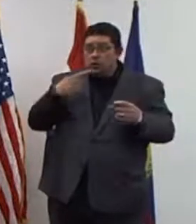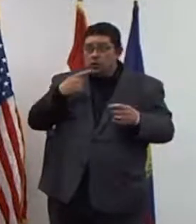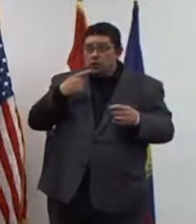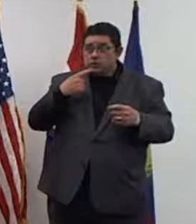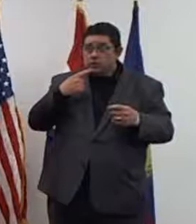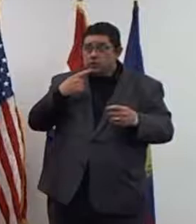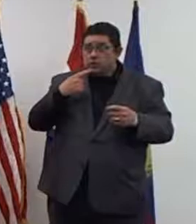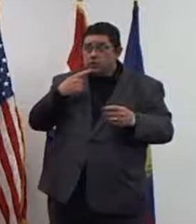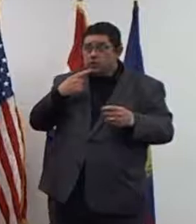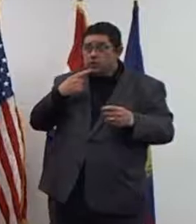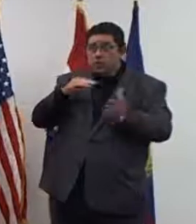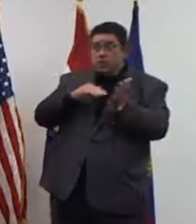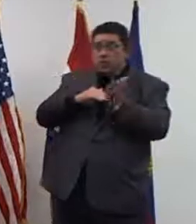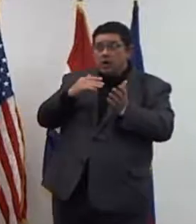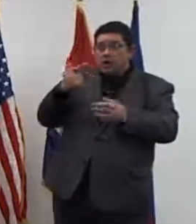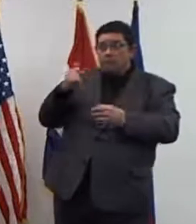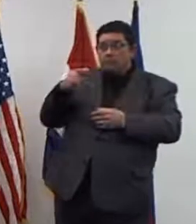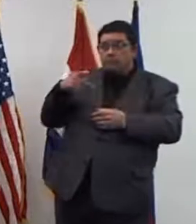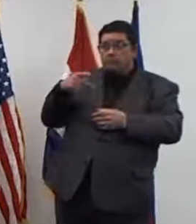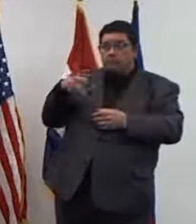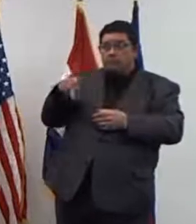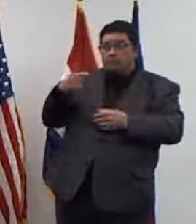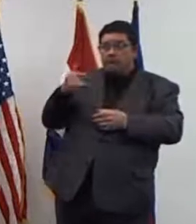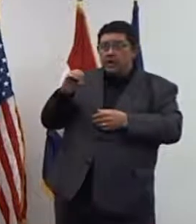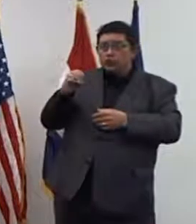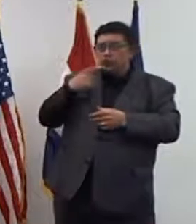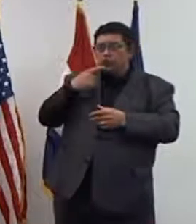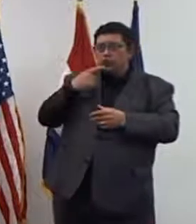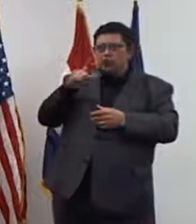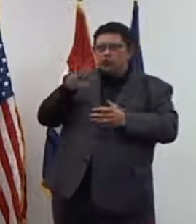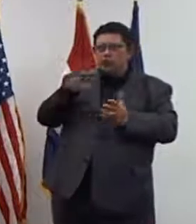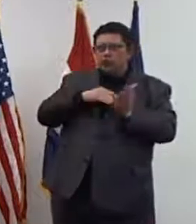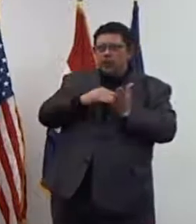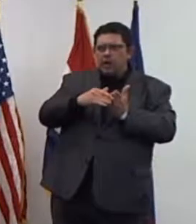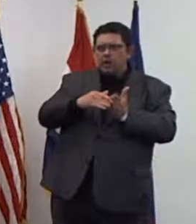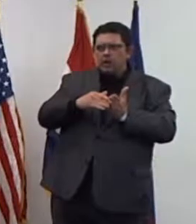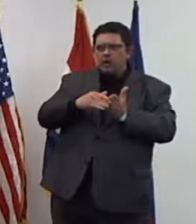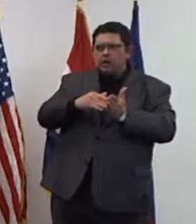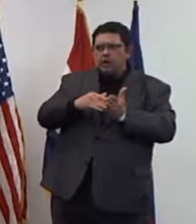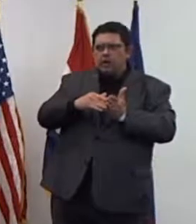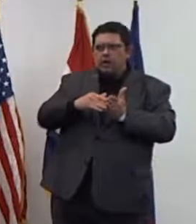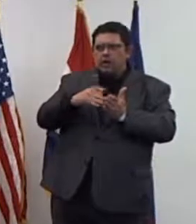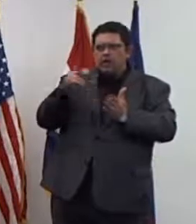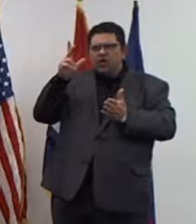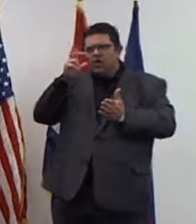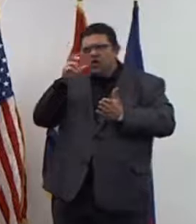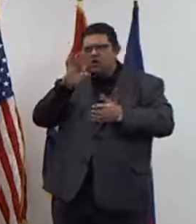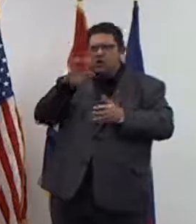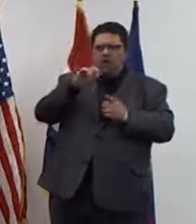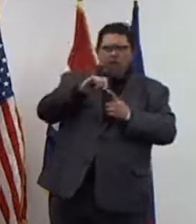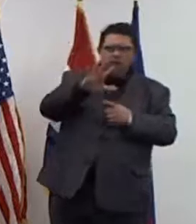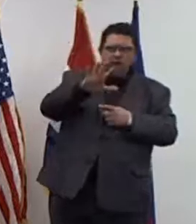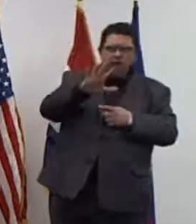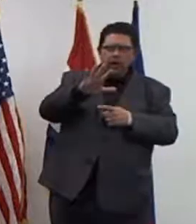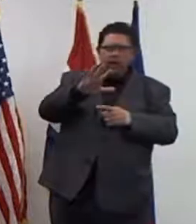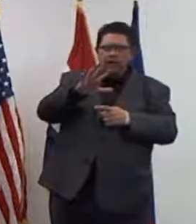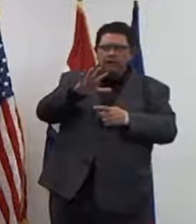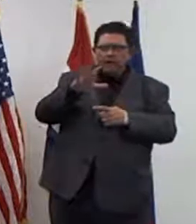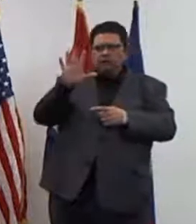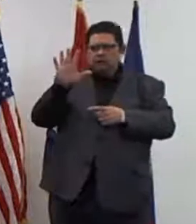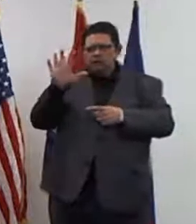After you said 24 million humanitarian response, and then I heard 9.5 and 5